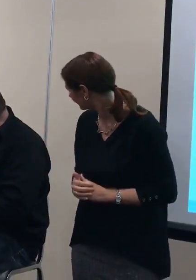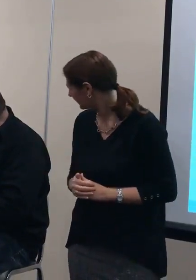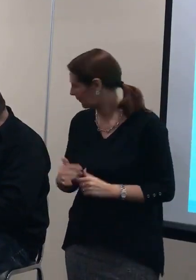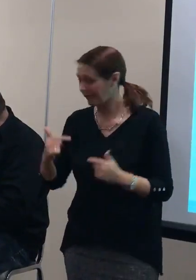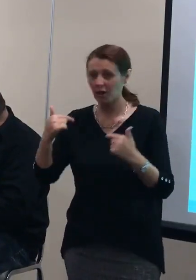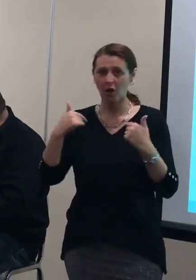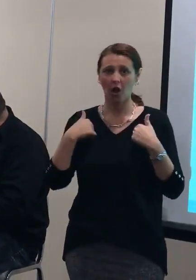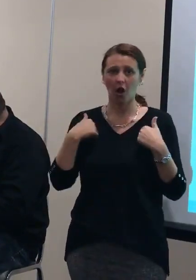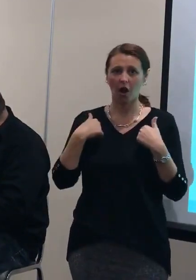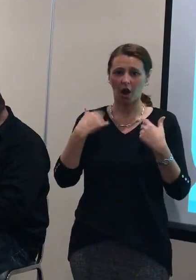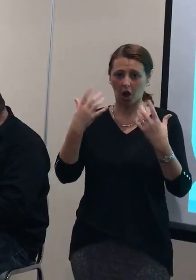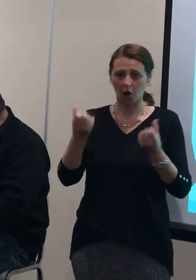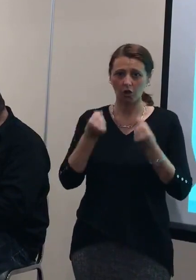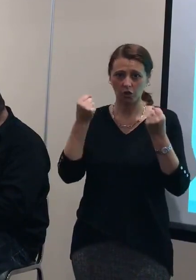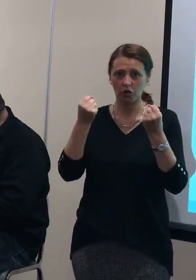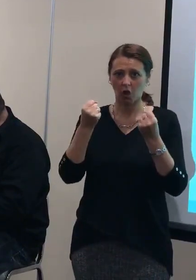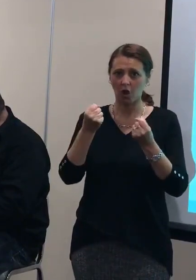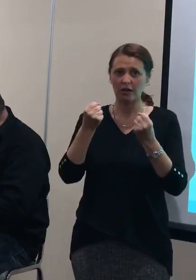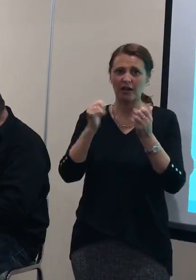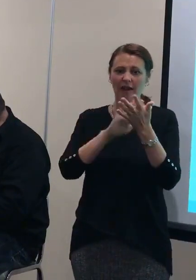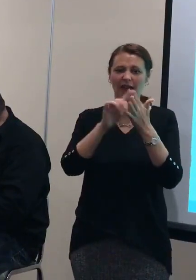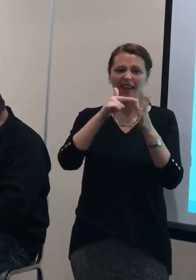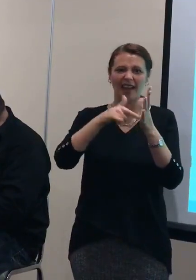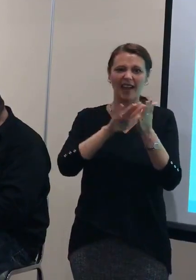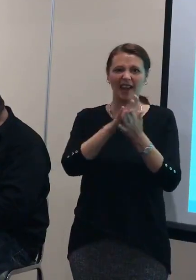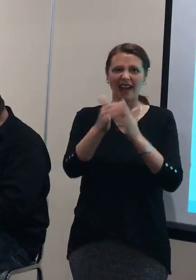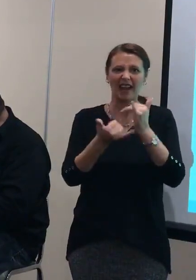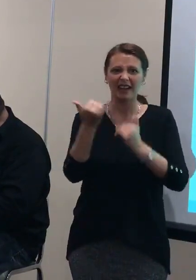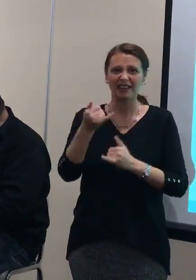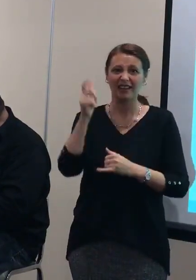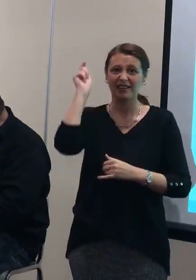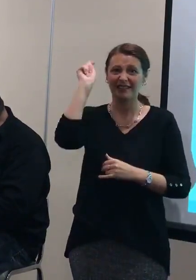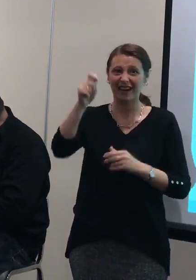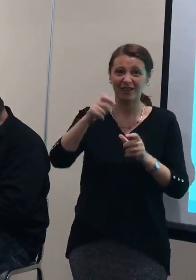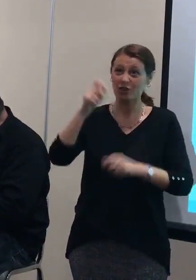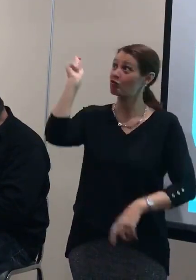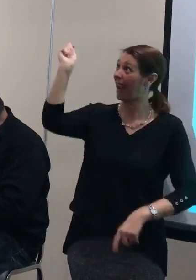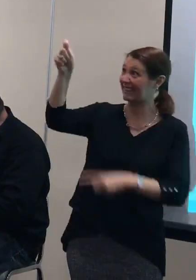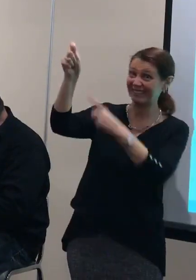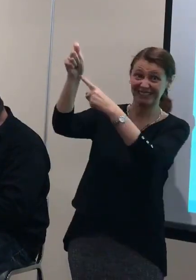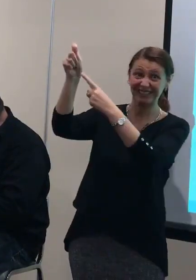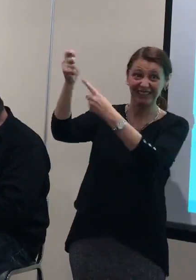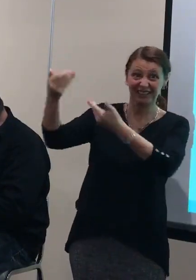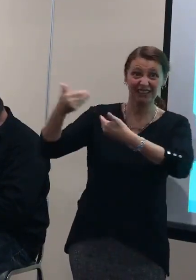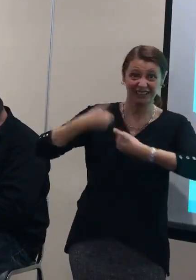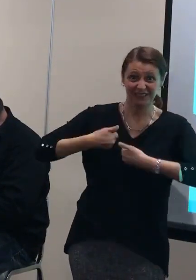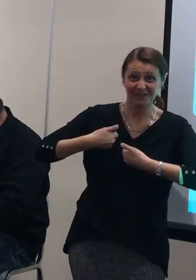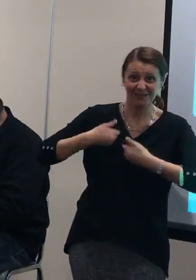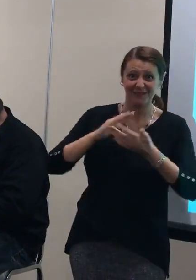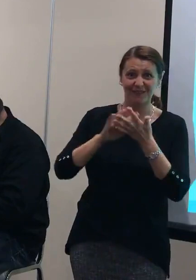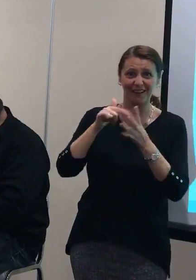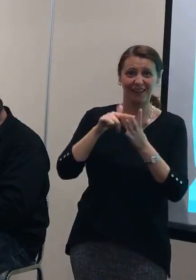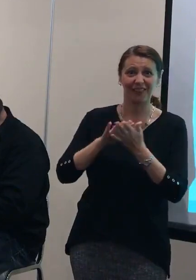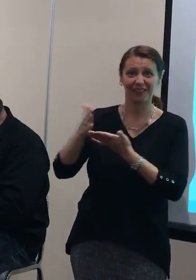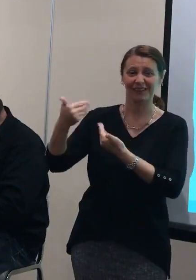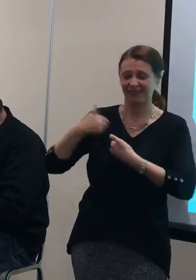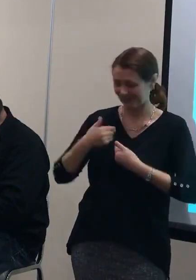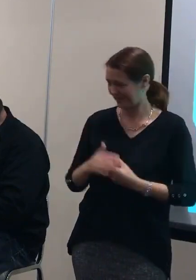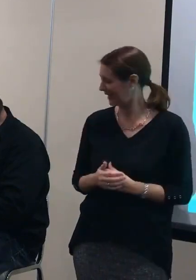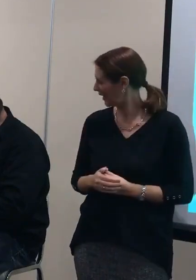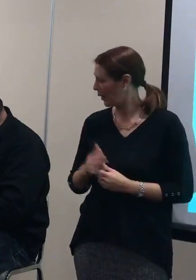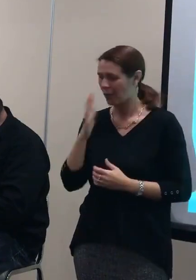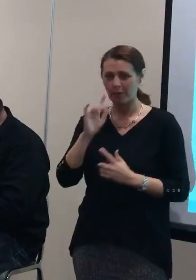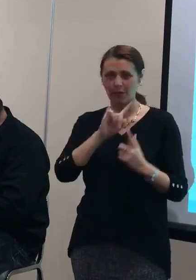I got Heath's tennis racket, and when we were at